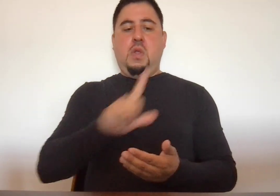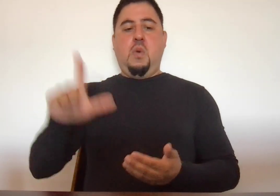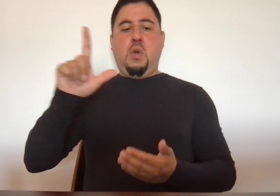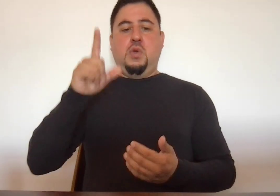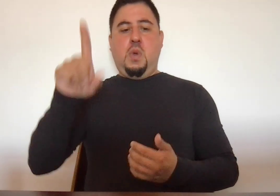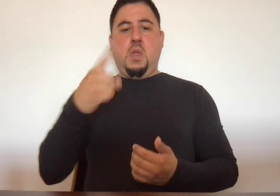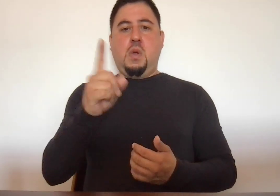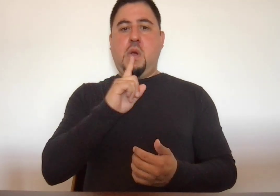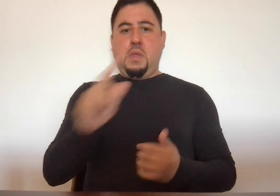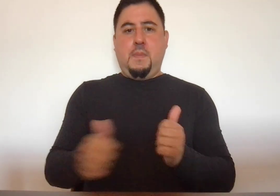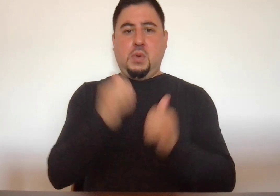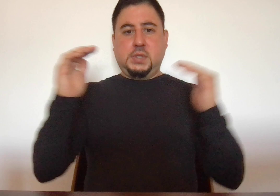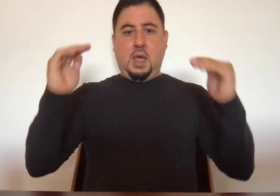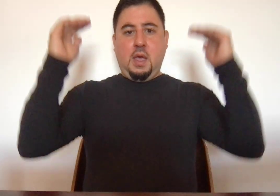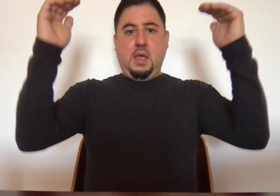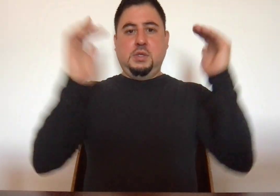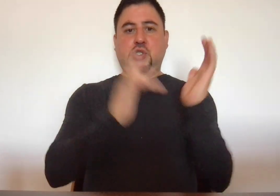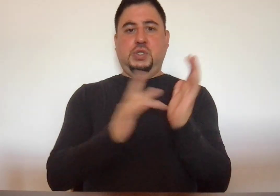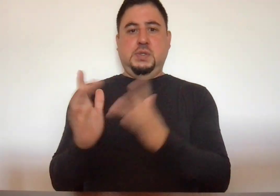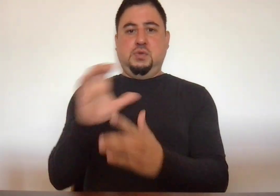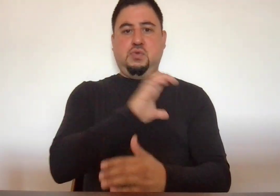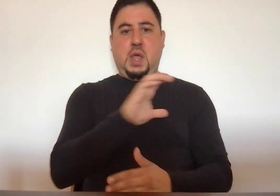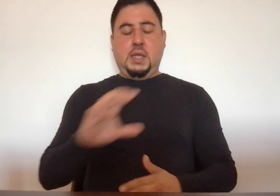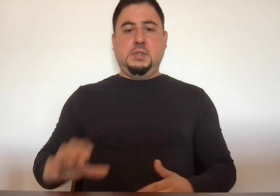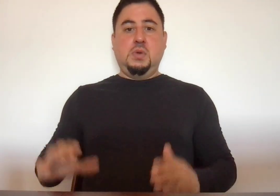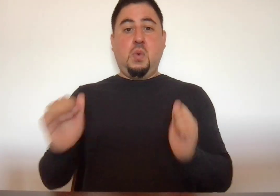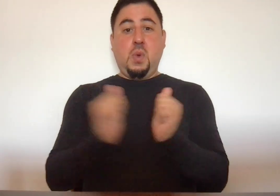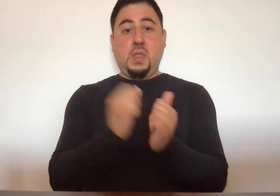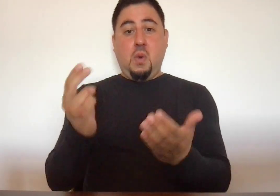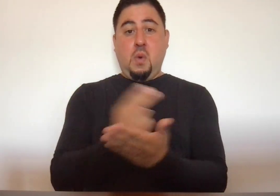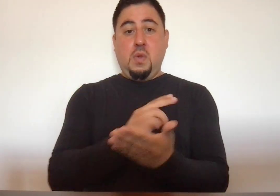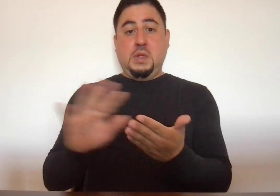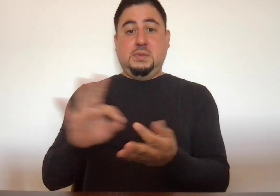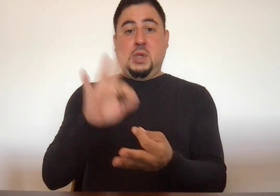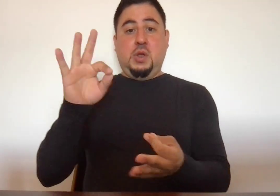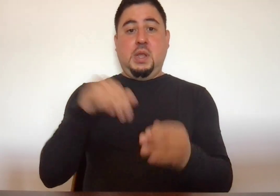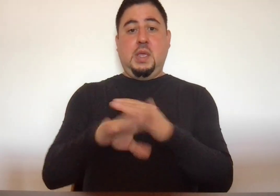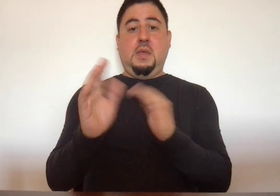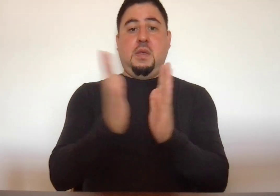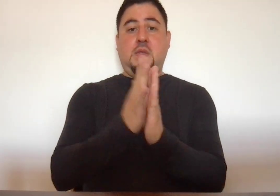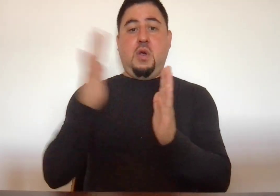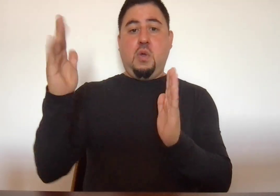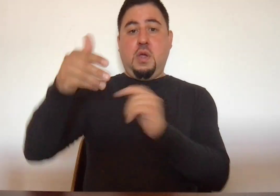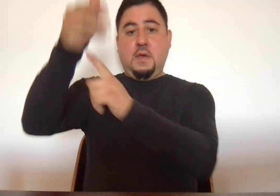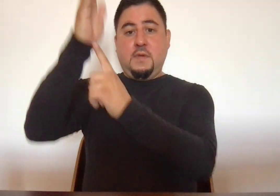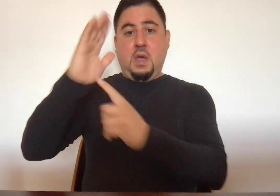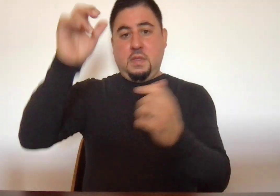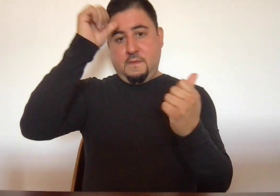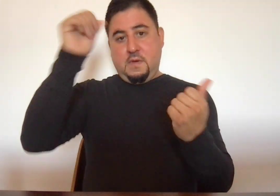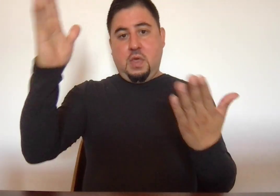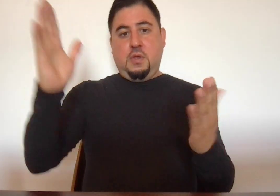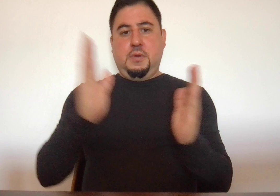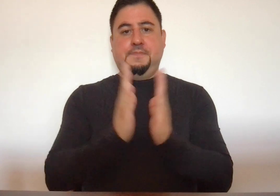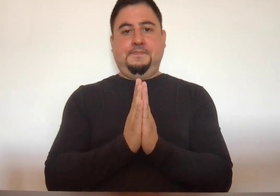you alone are the Most High, Jesus Christ, with the Holy Spirit, in the glory of God the Father.